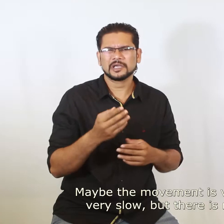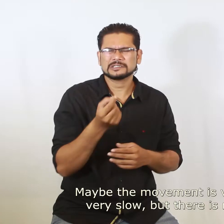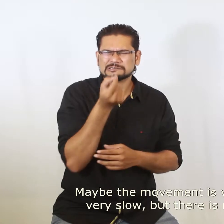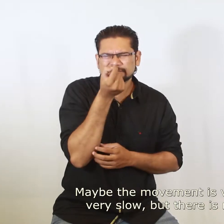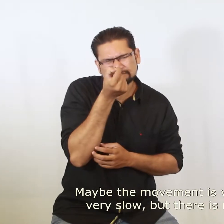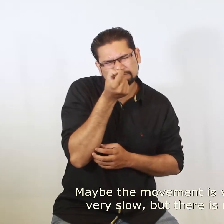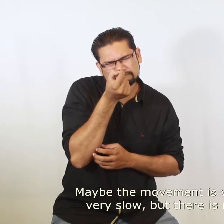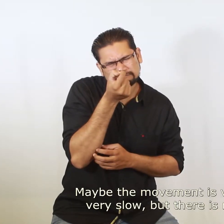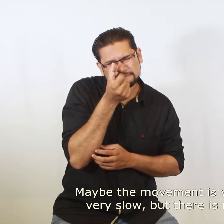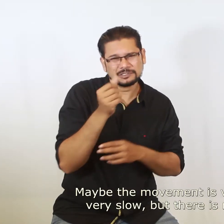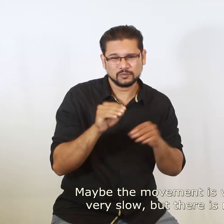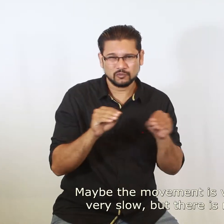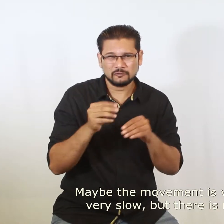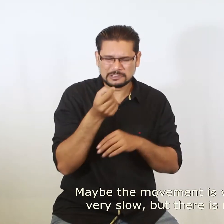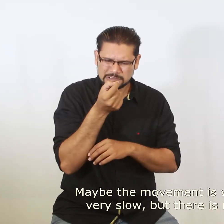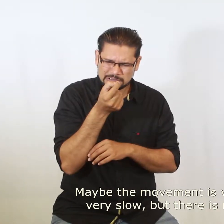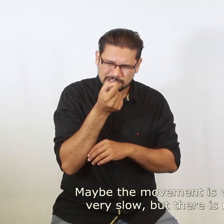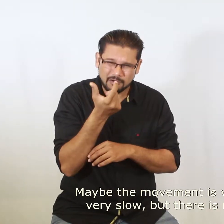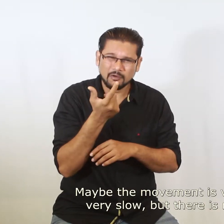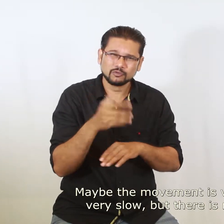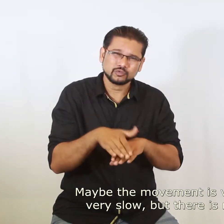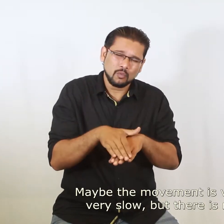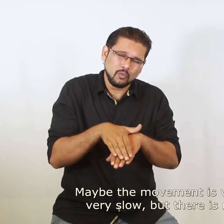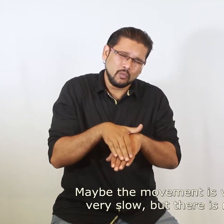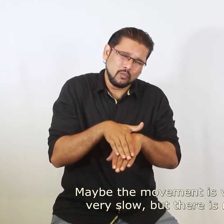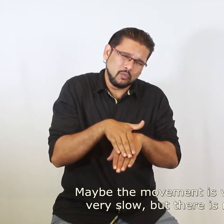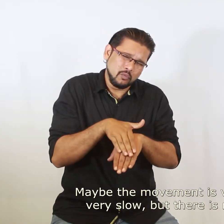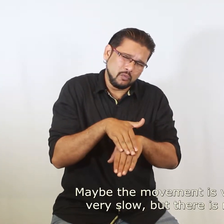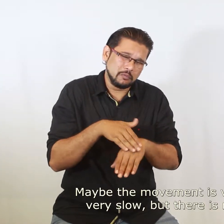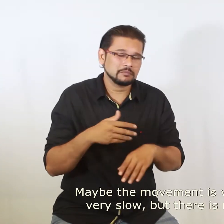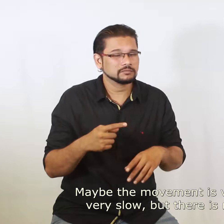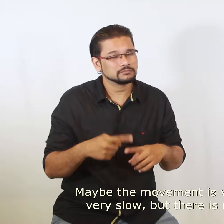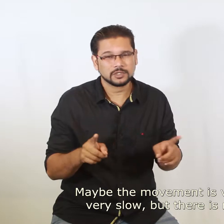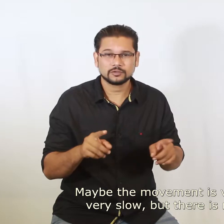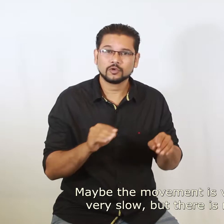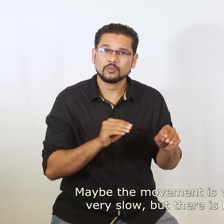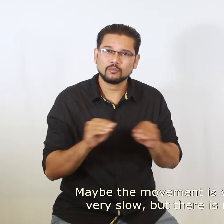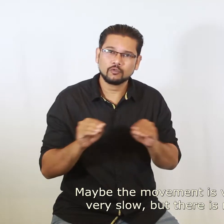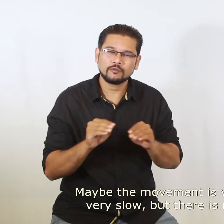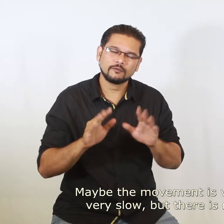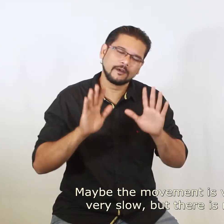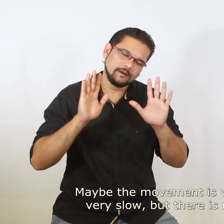Maybe the movement is very slight or very slow, but there is movement.